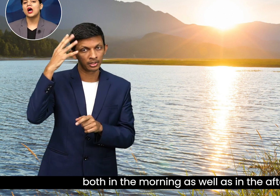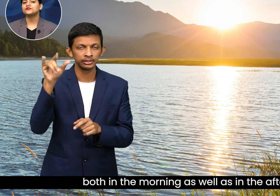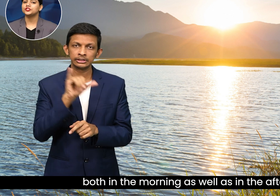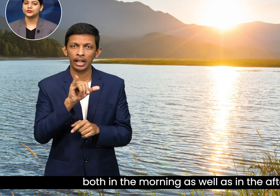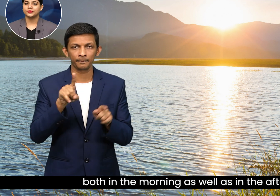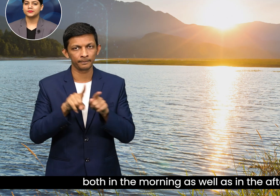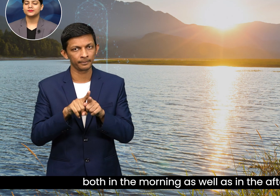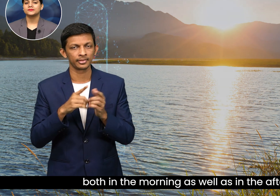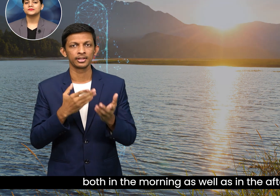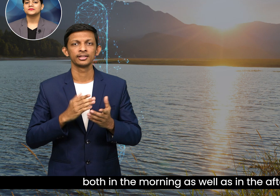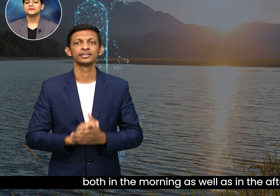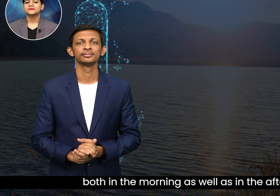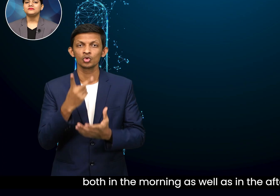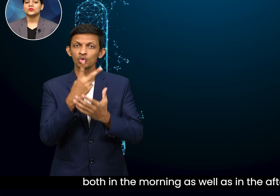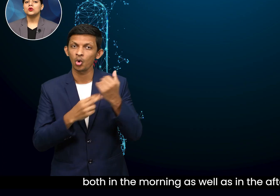the afternoon.